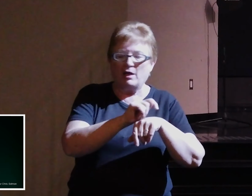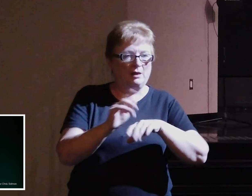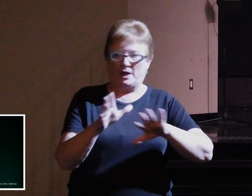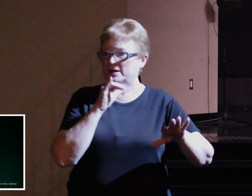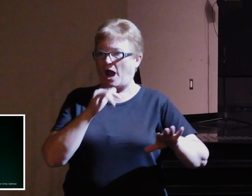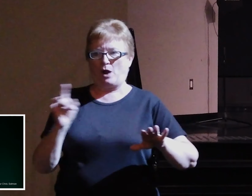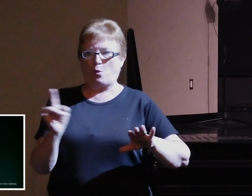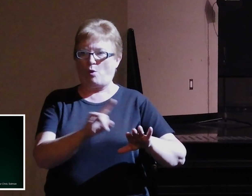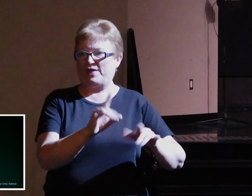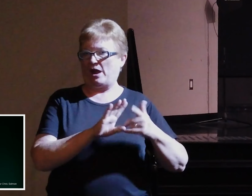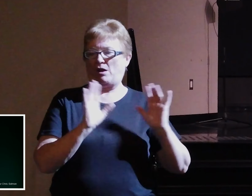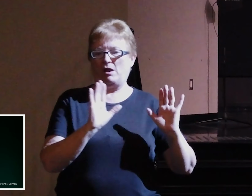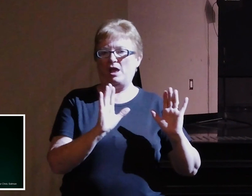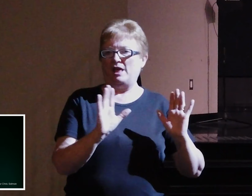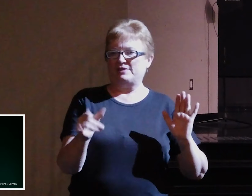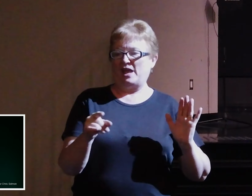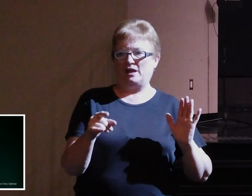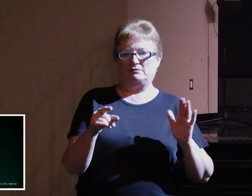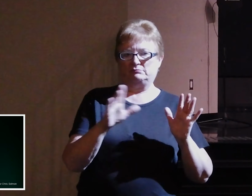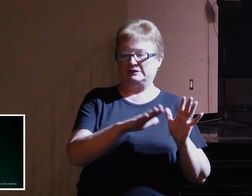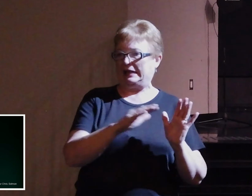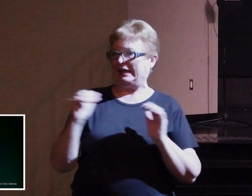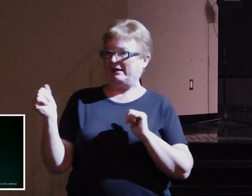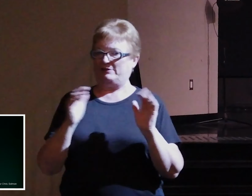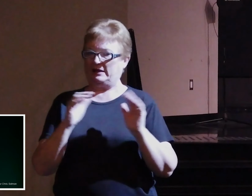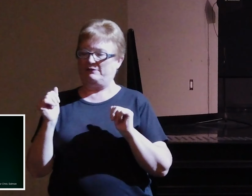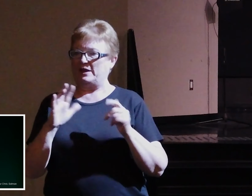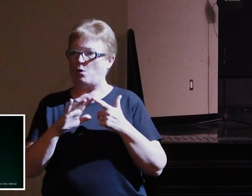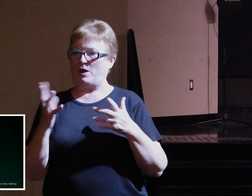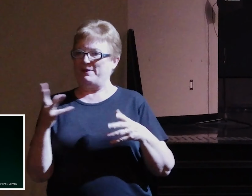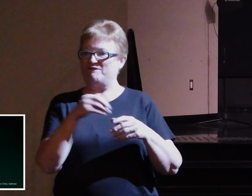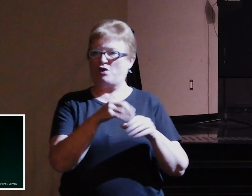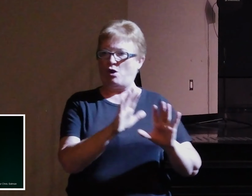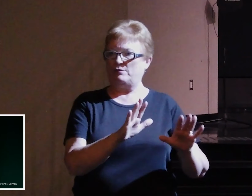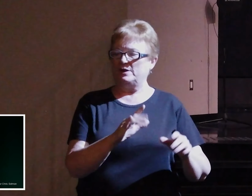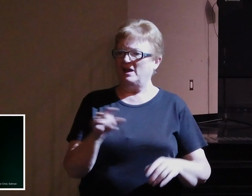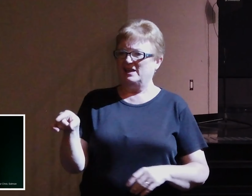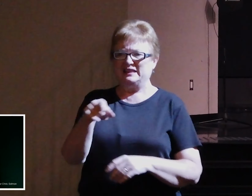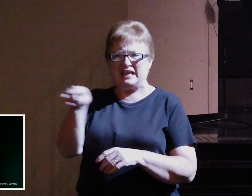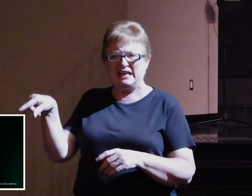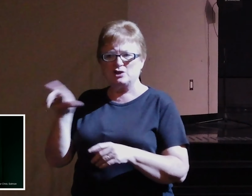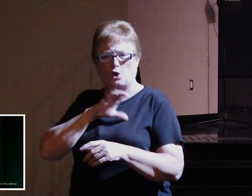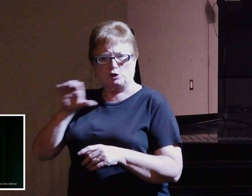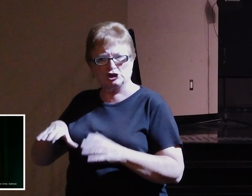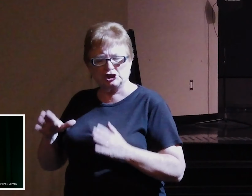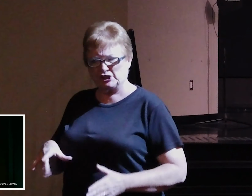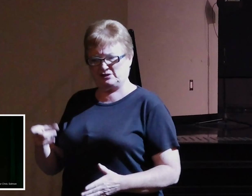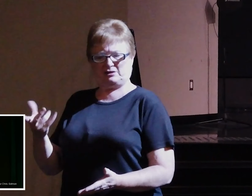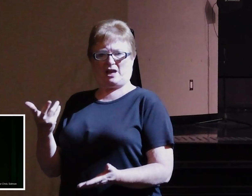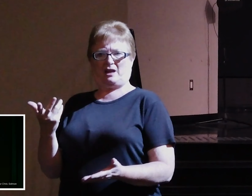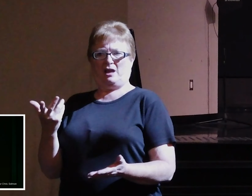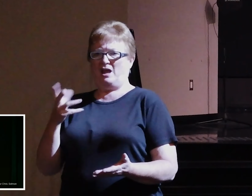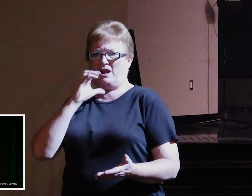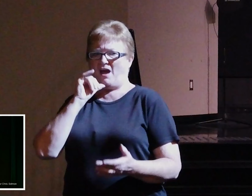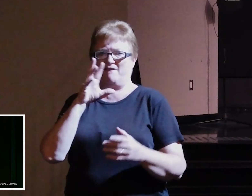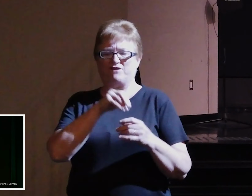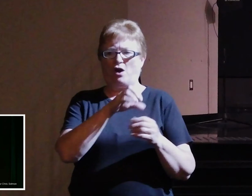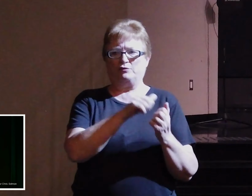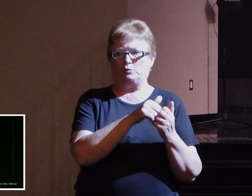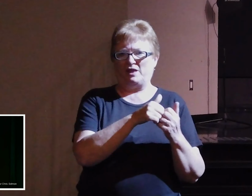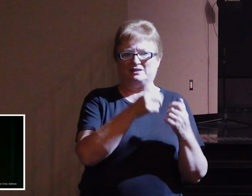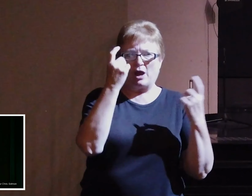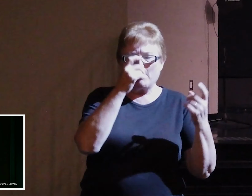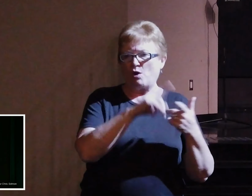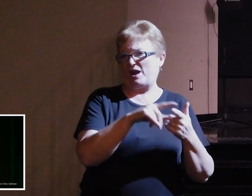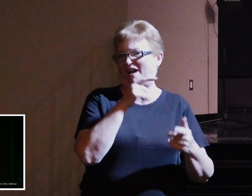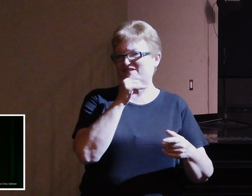and they just weren't part of the crowd. You might think of the scene where a whole bunch of crew after work goes to a